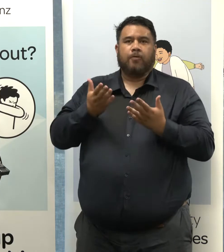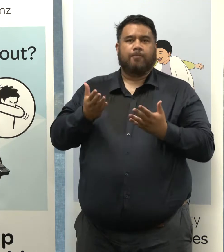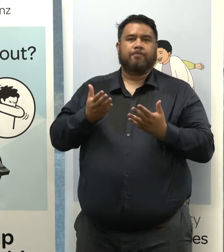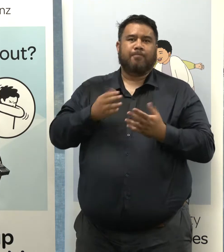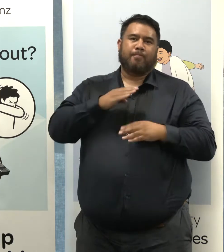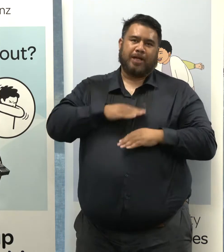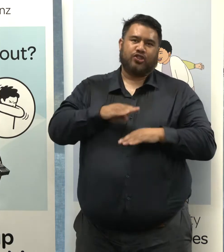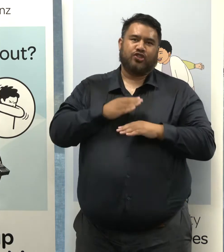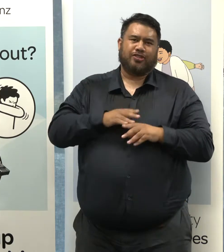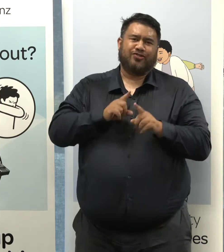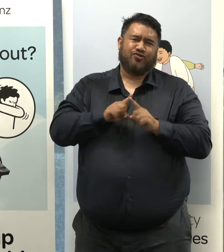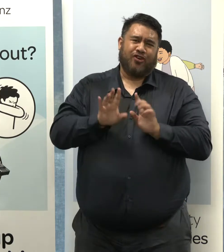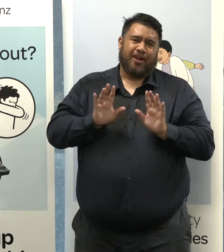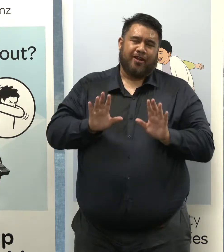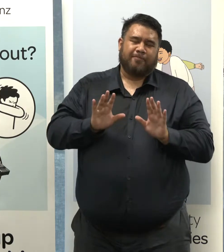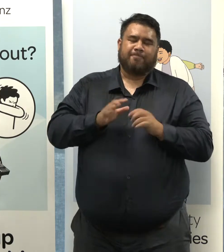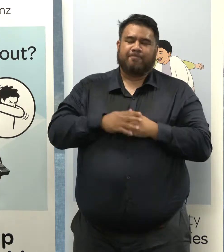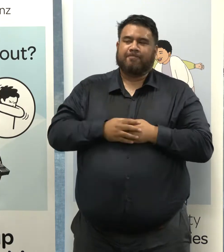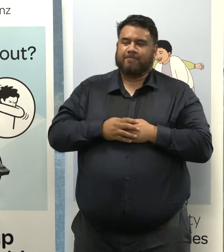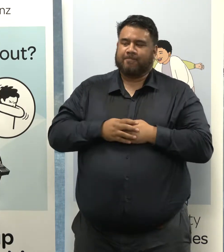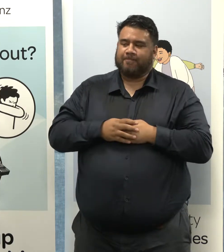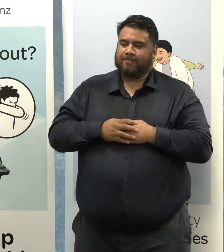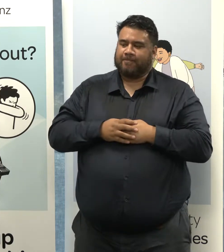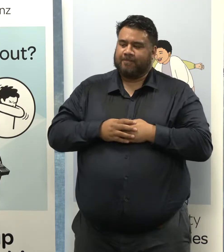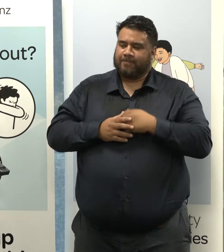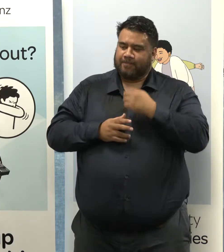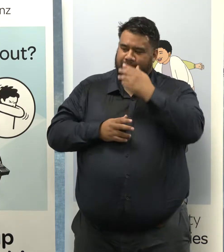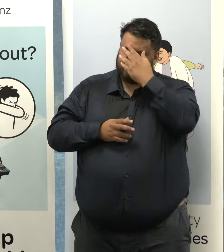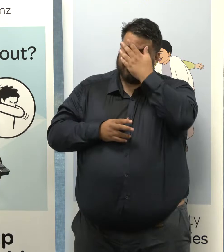patients, and be kind to the staff.